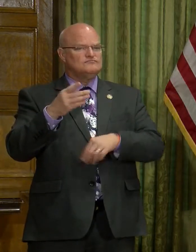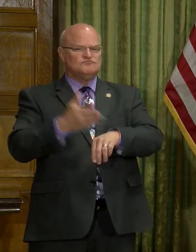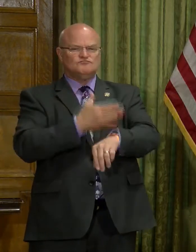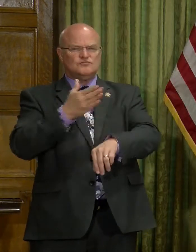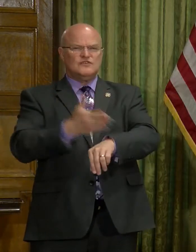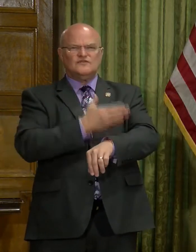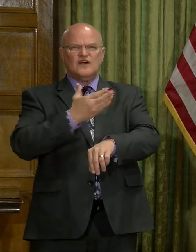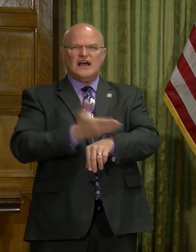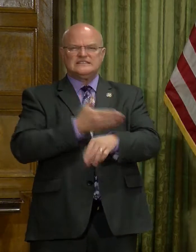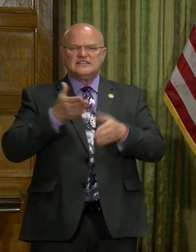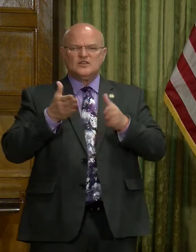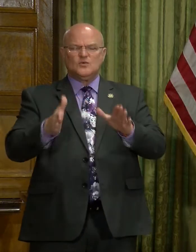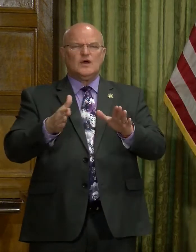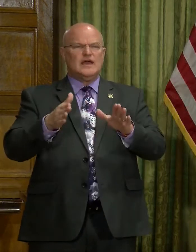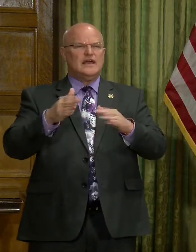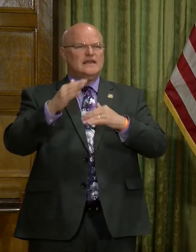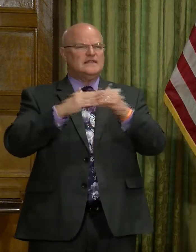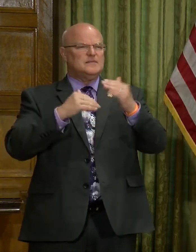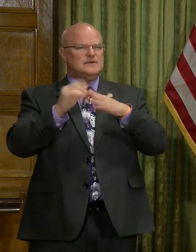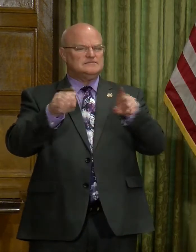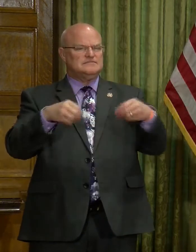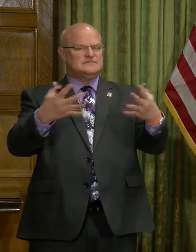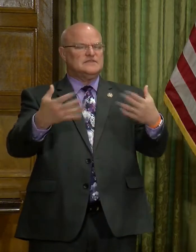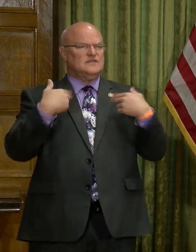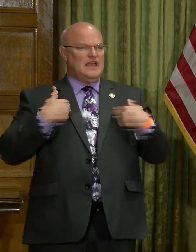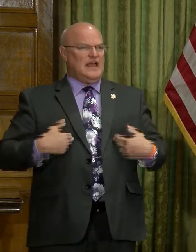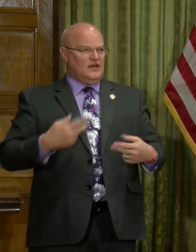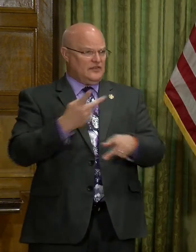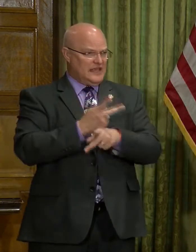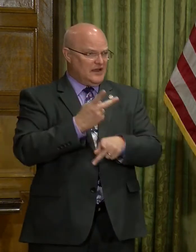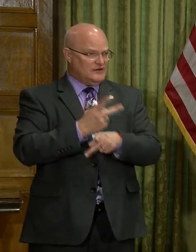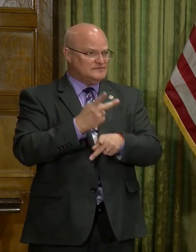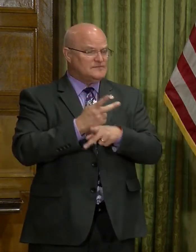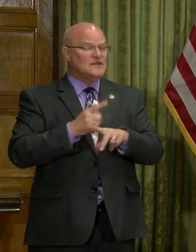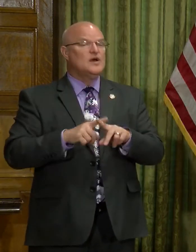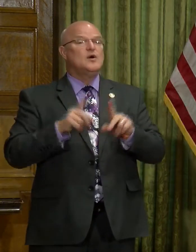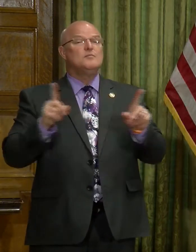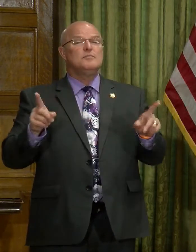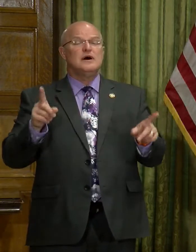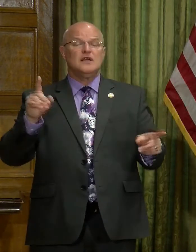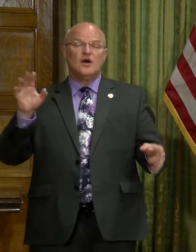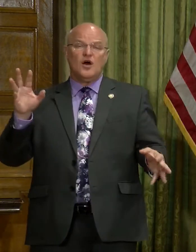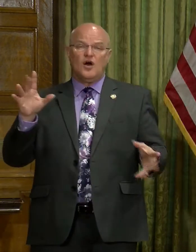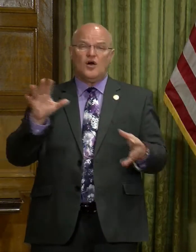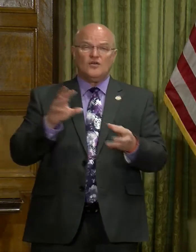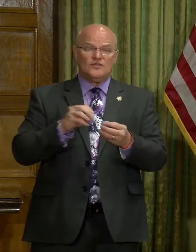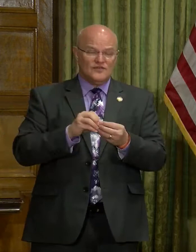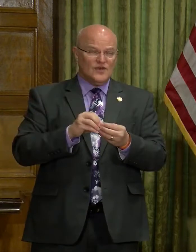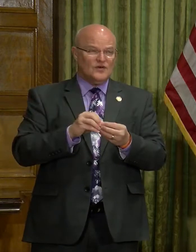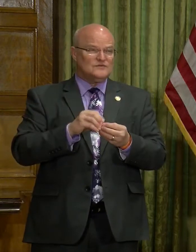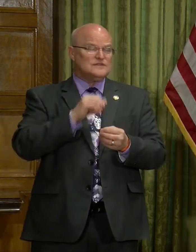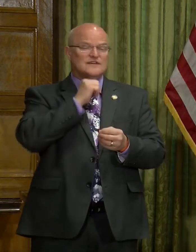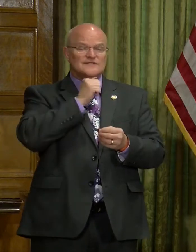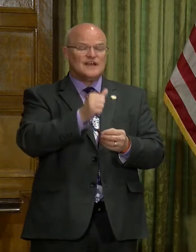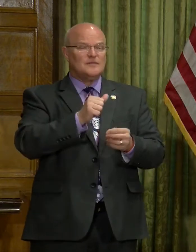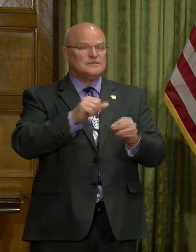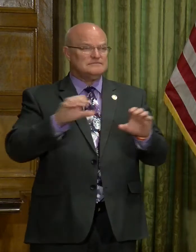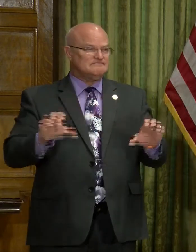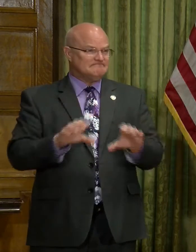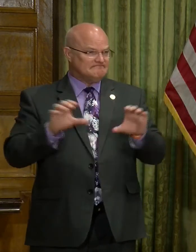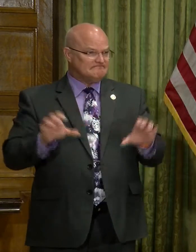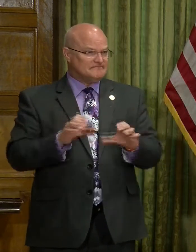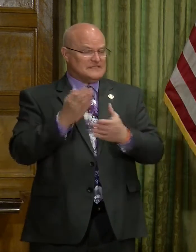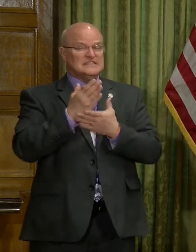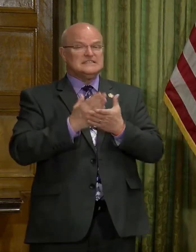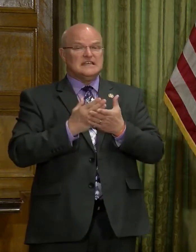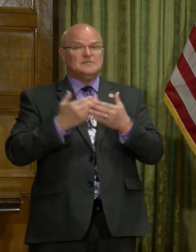revising the way their facilities deliver health care, but all of those have not been acted upon.